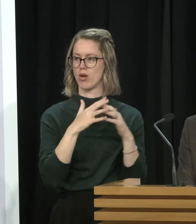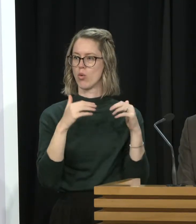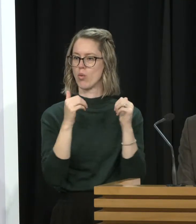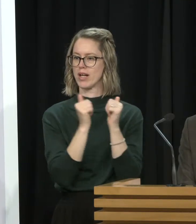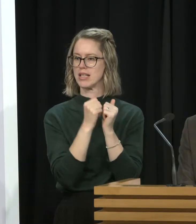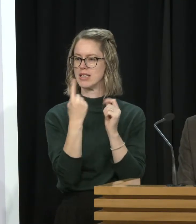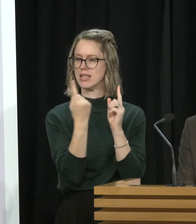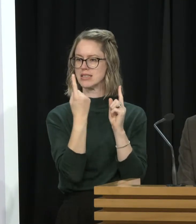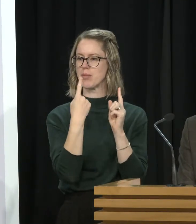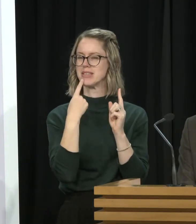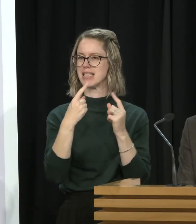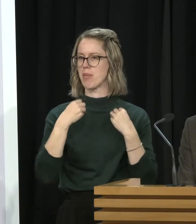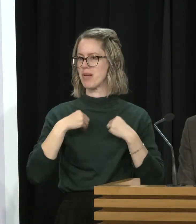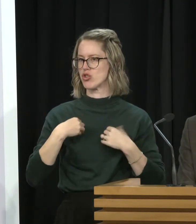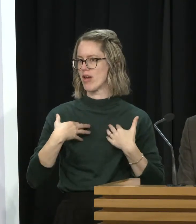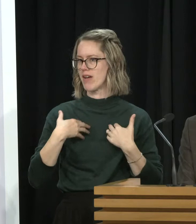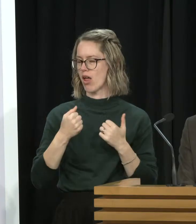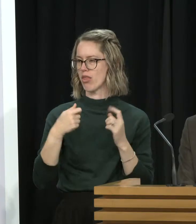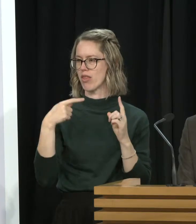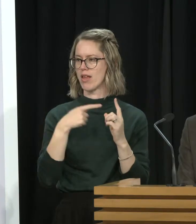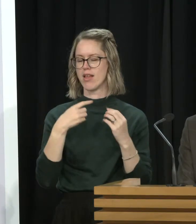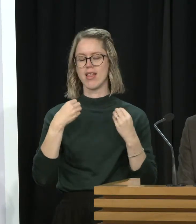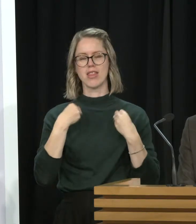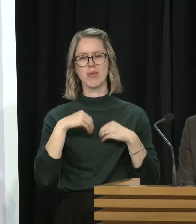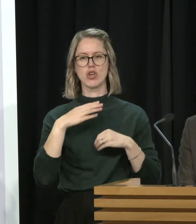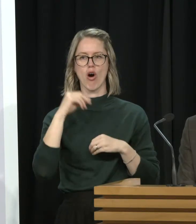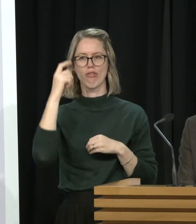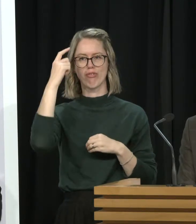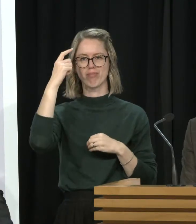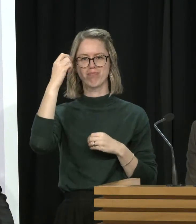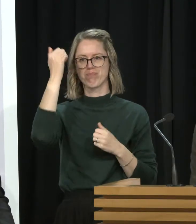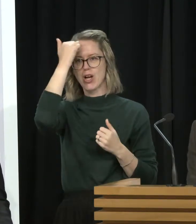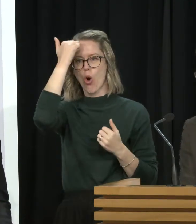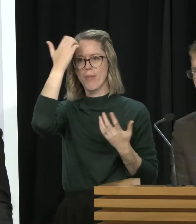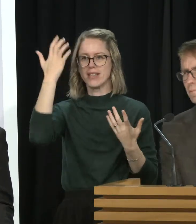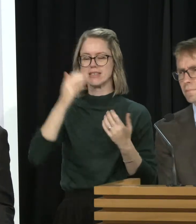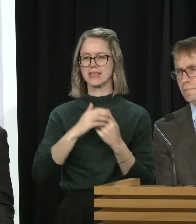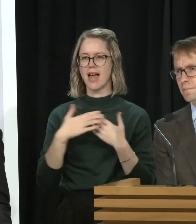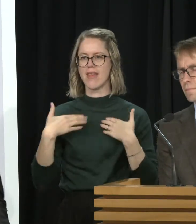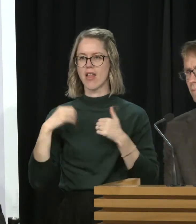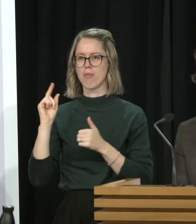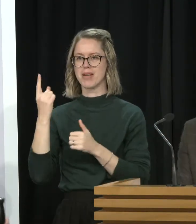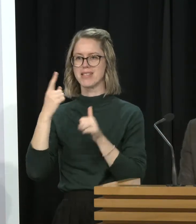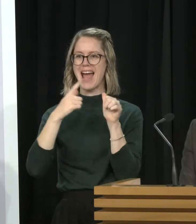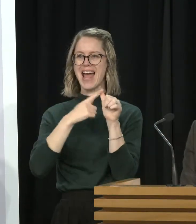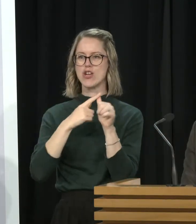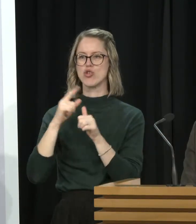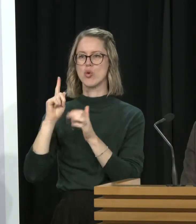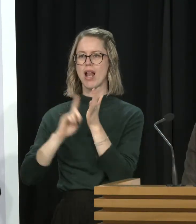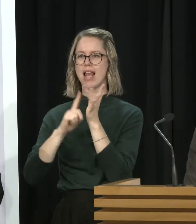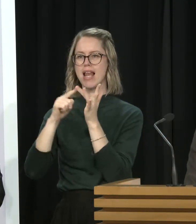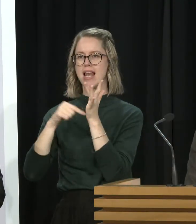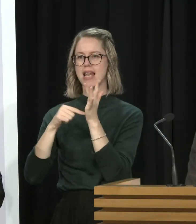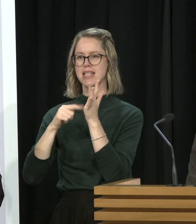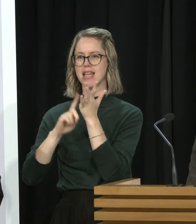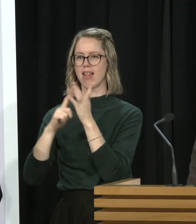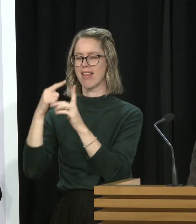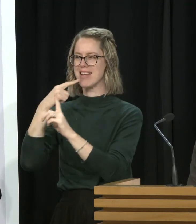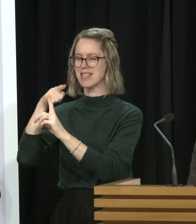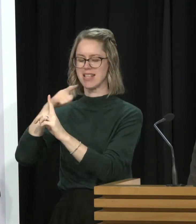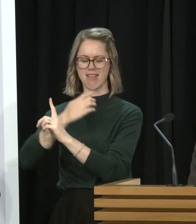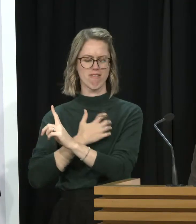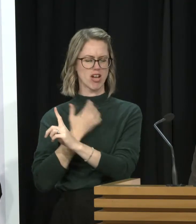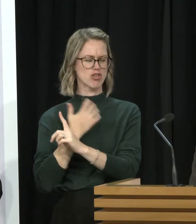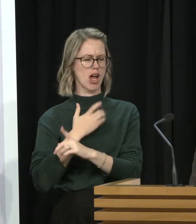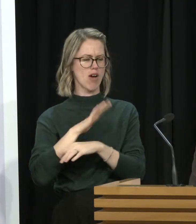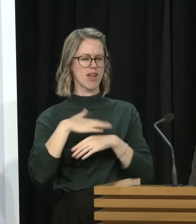Solomon described the Ministry of Health as the Ministry of Incompetence, and we've also heard the Health Minister, Andrew Little, say that he's extraordinarily frustrated by the way